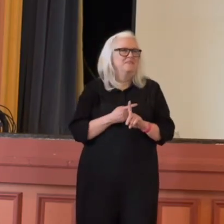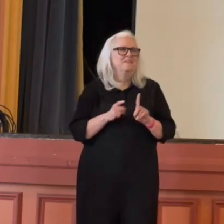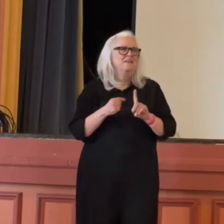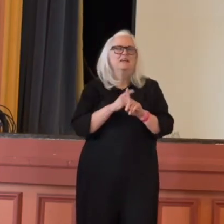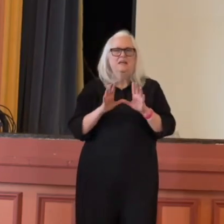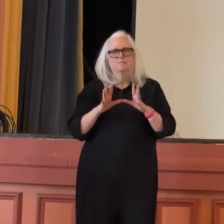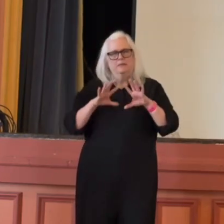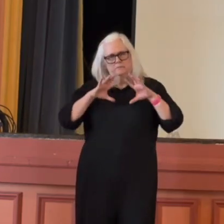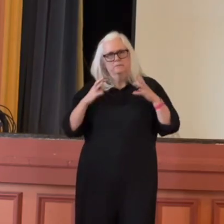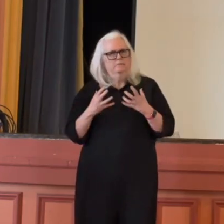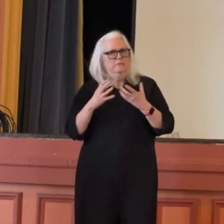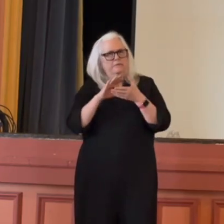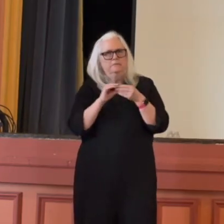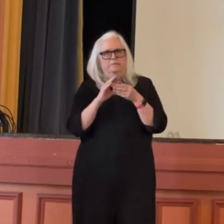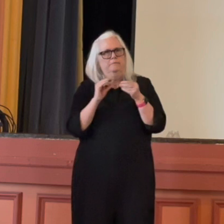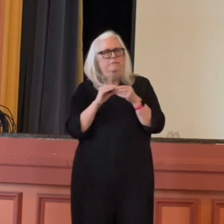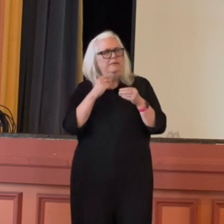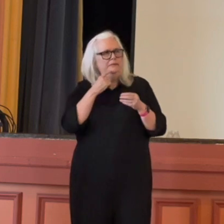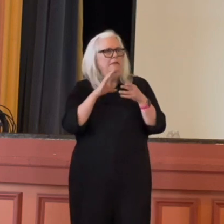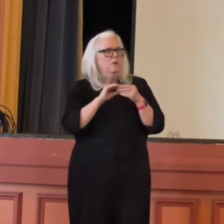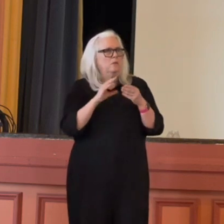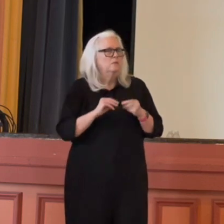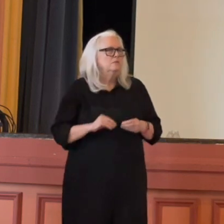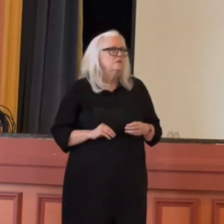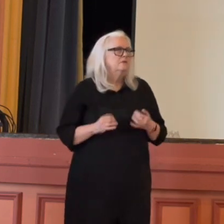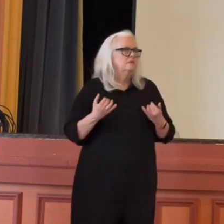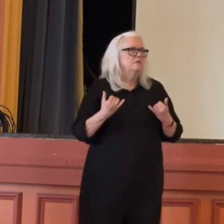I just want to out there what our concerns are.